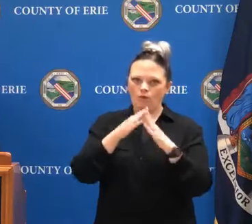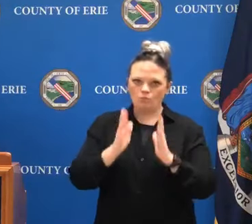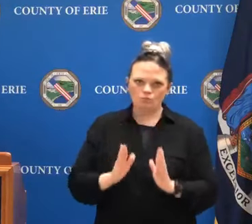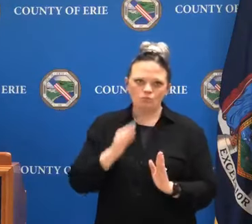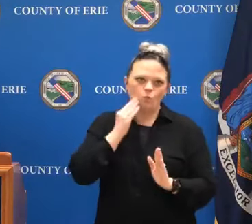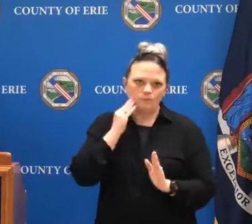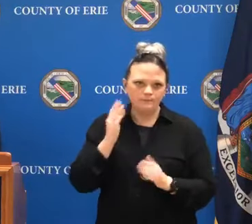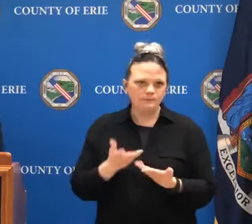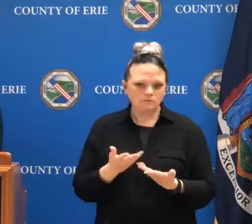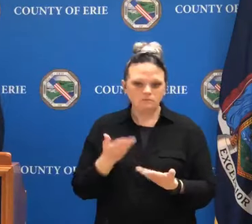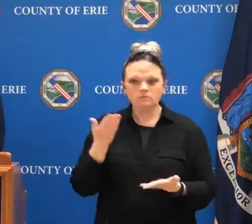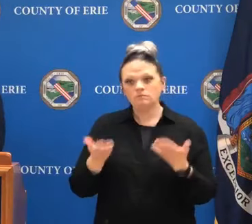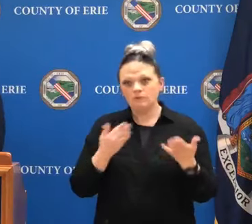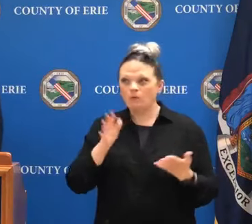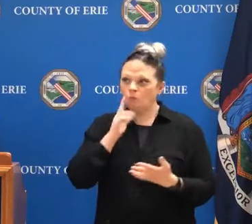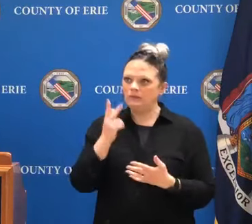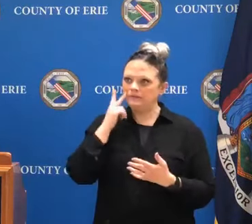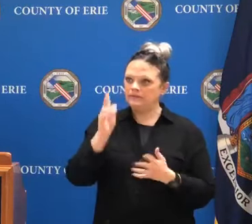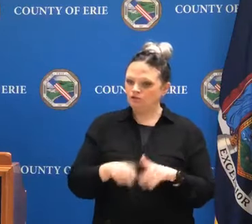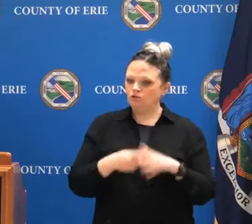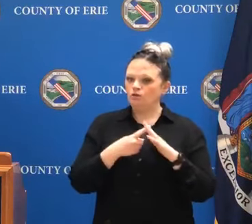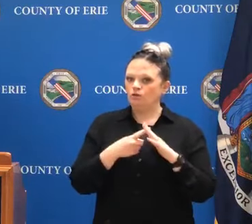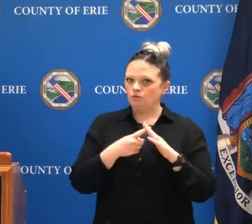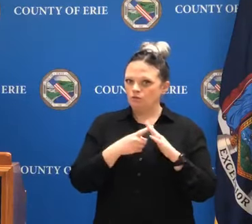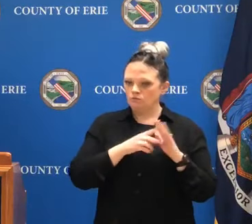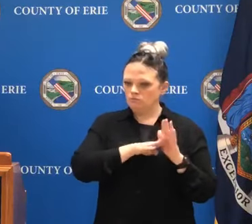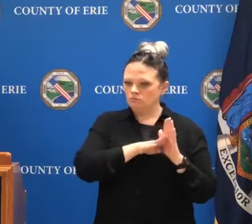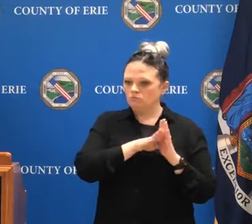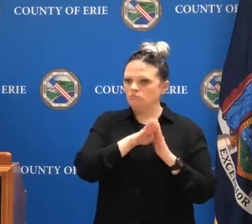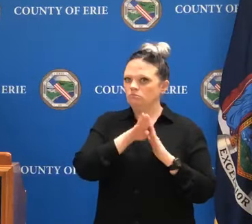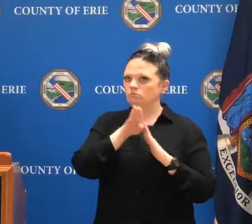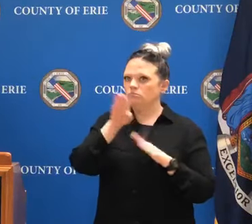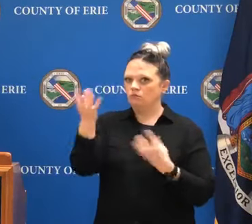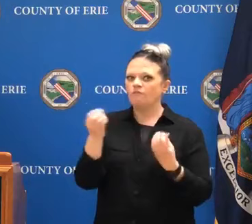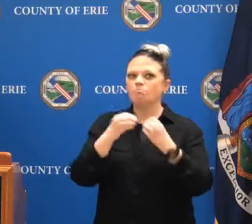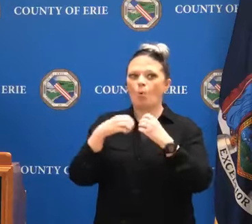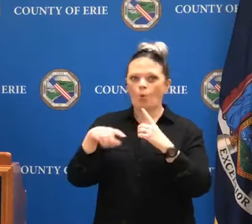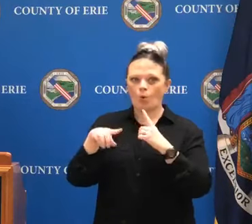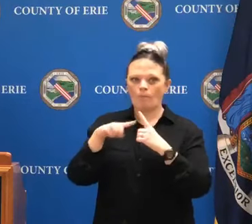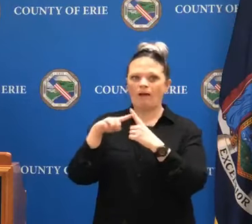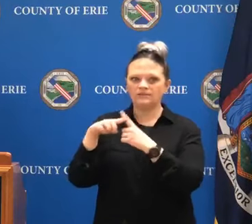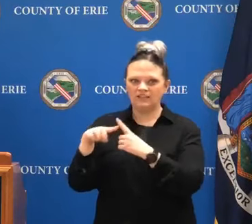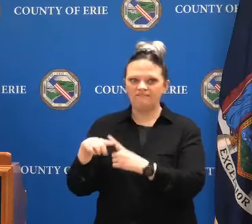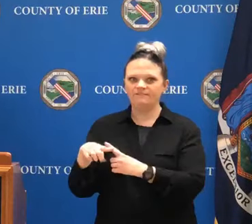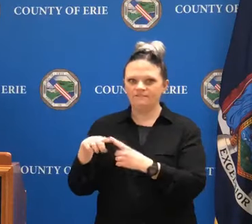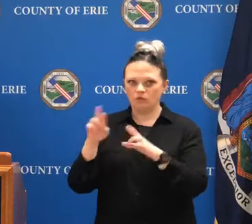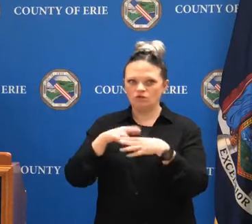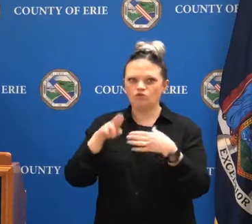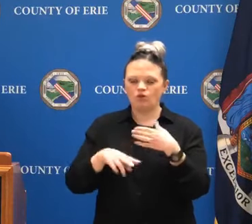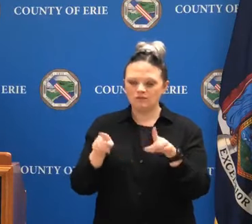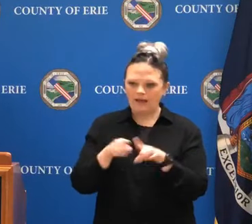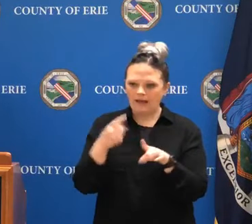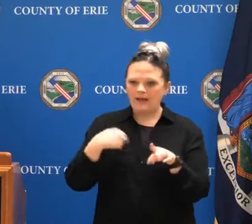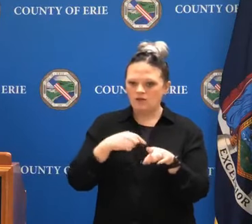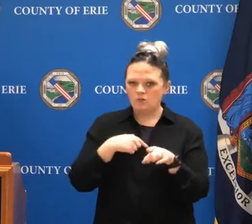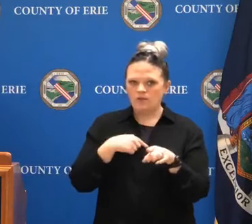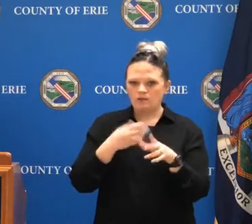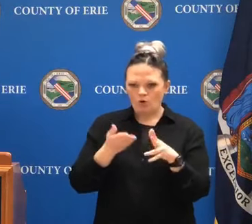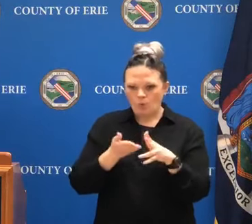again, we'll probably start to see a higher proportion of positive cases as we go through our